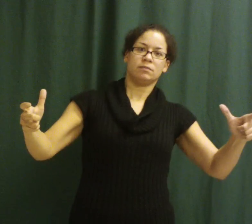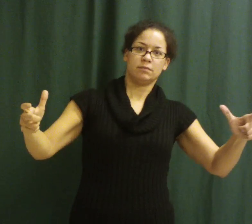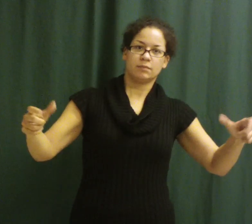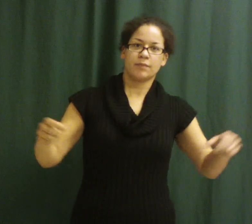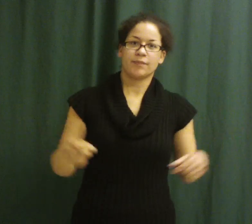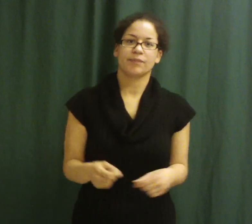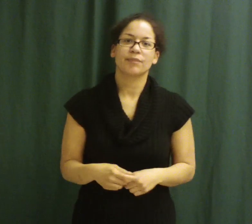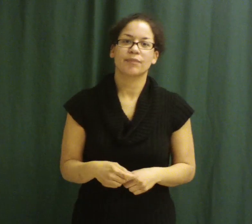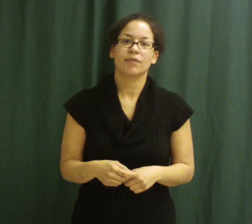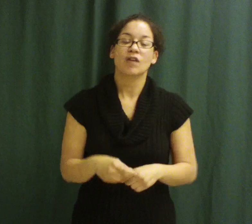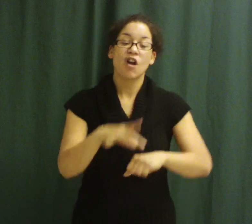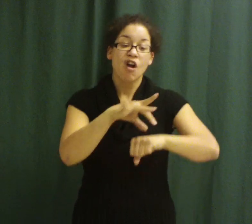Earth ranks 5th in size,